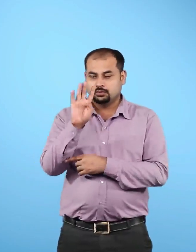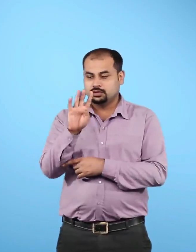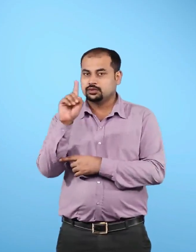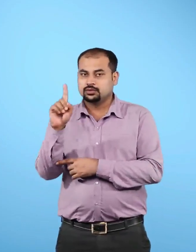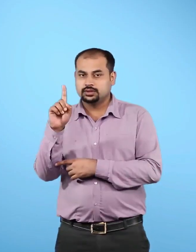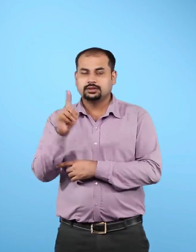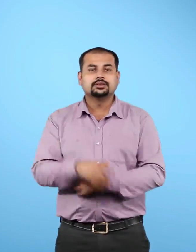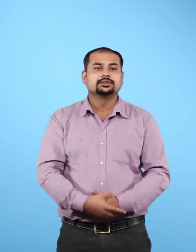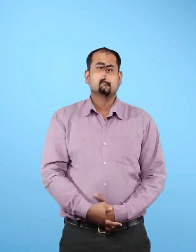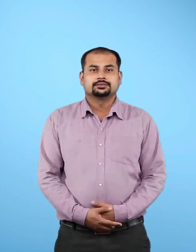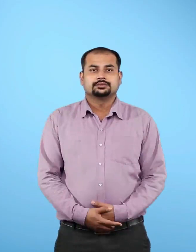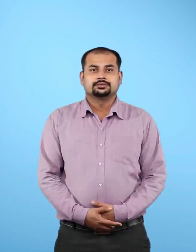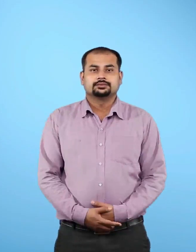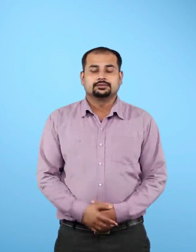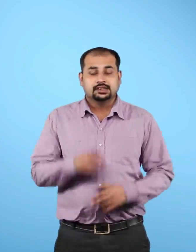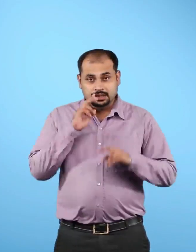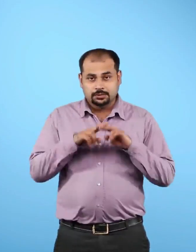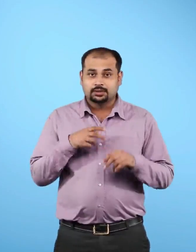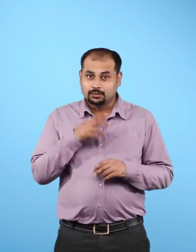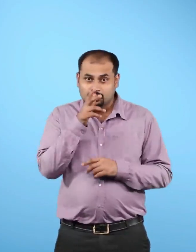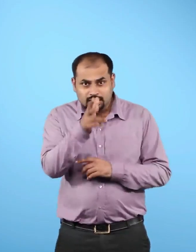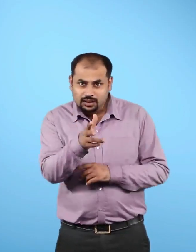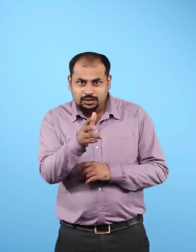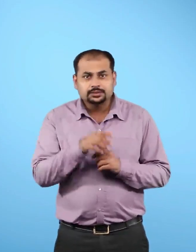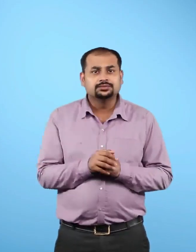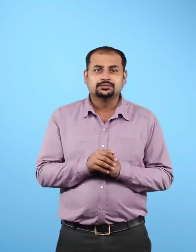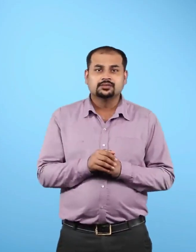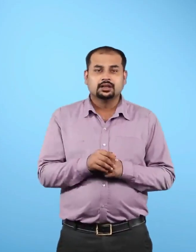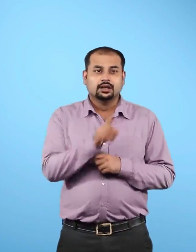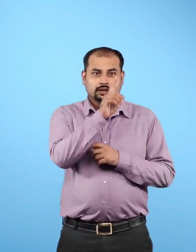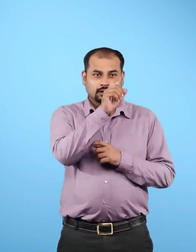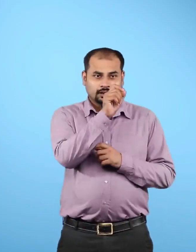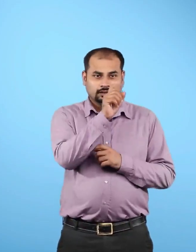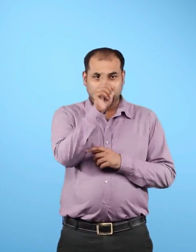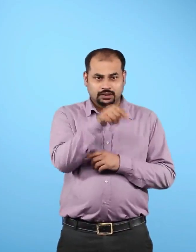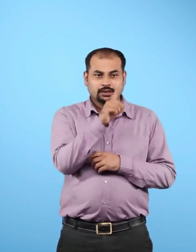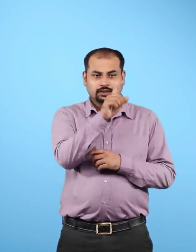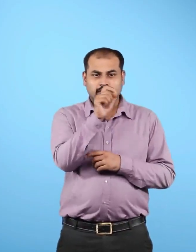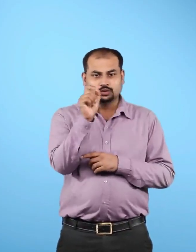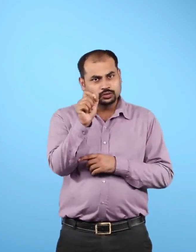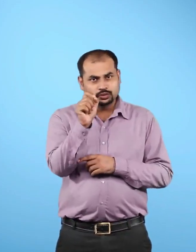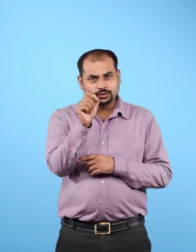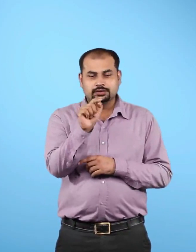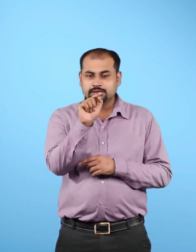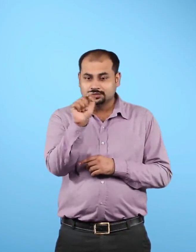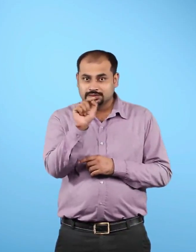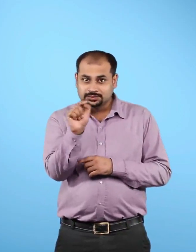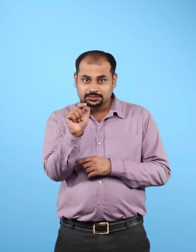141. Can we say 10/100th is equal to